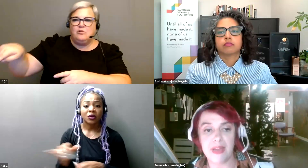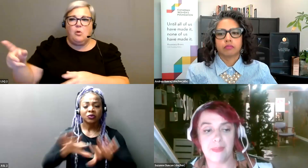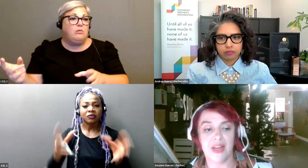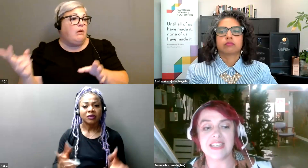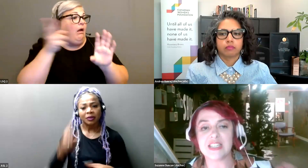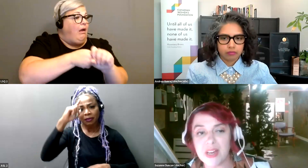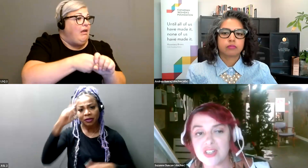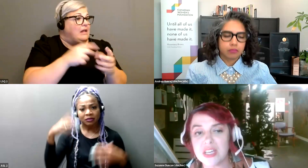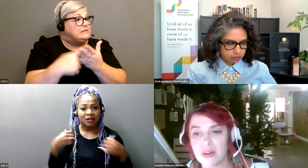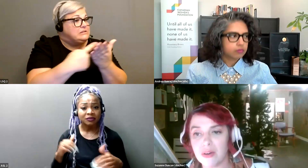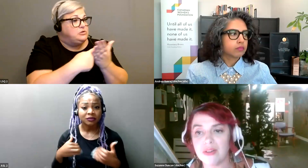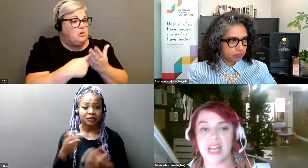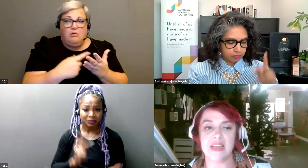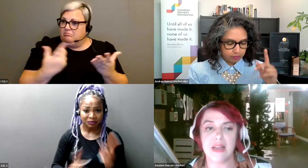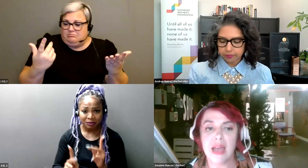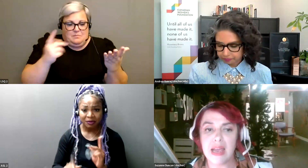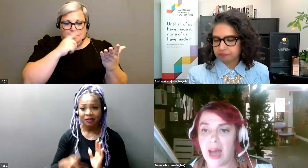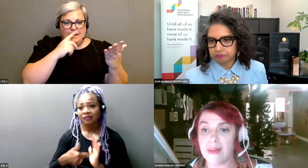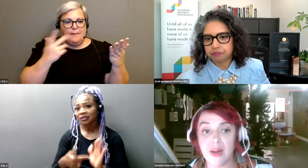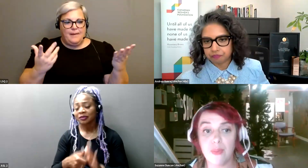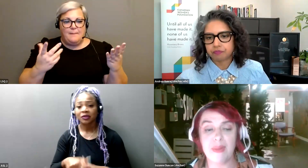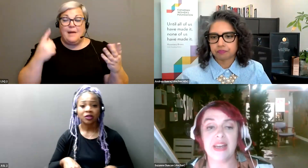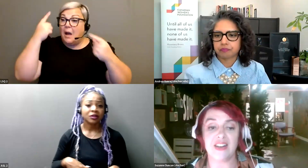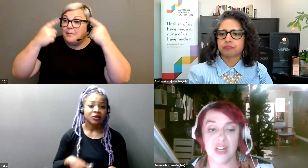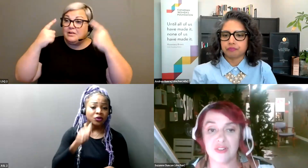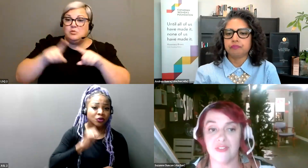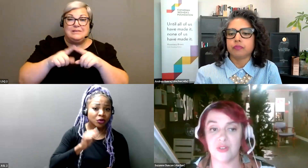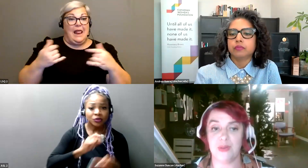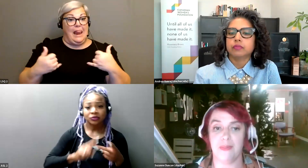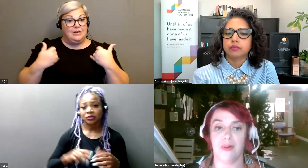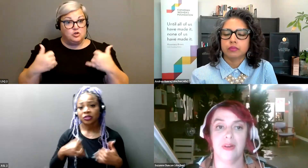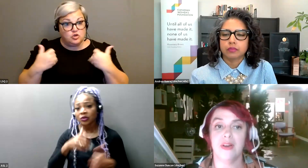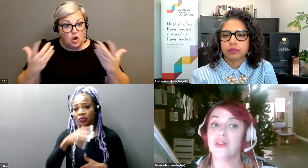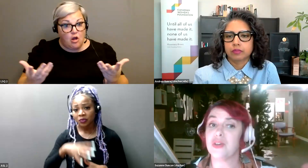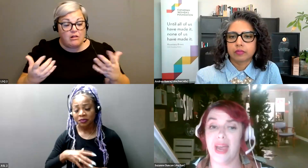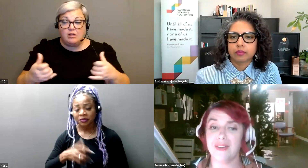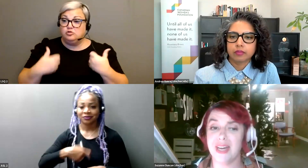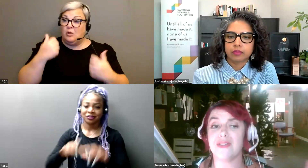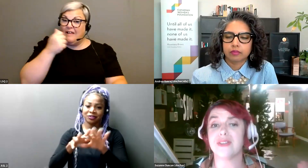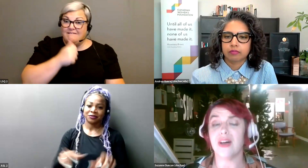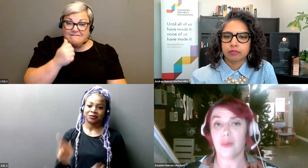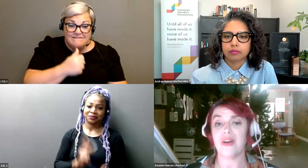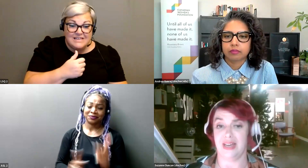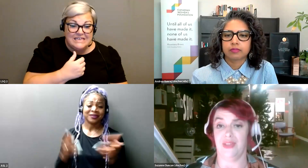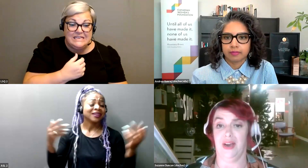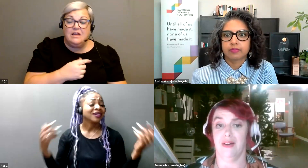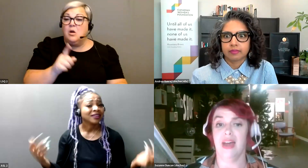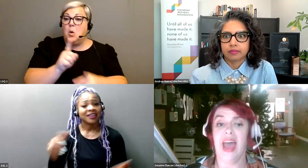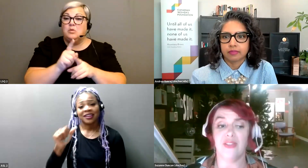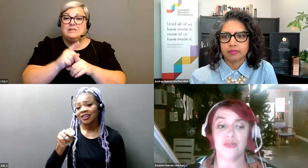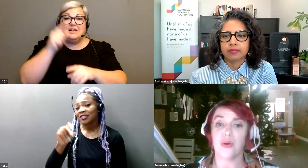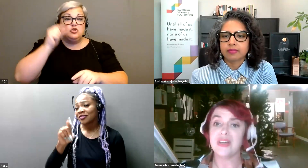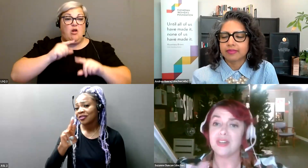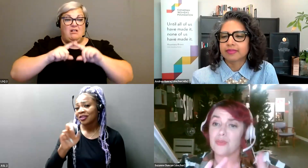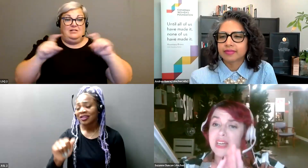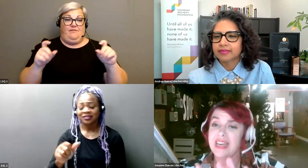of young people, especially girls and young women and gender diverse people. So Andrea, there's a lot of worries out there.